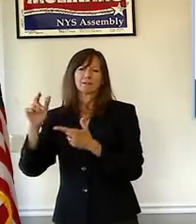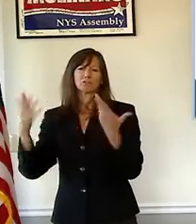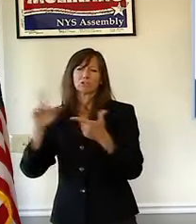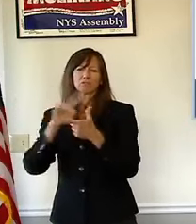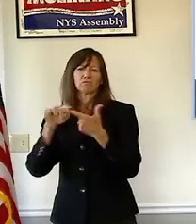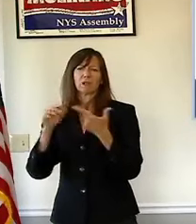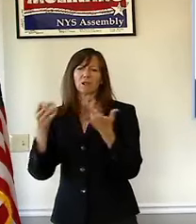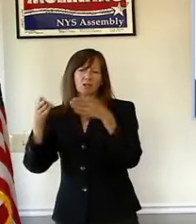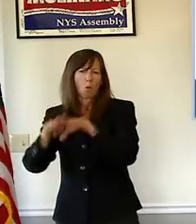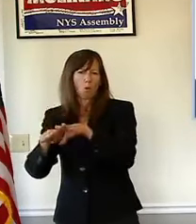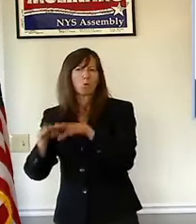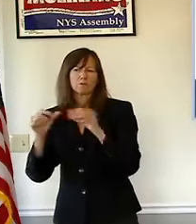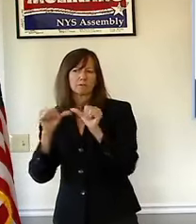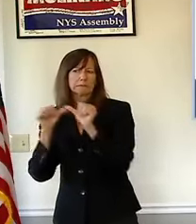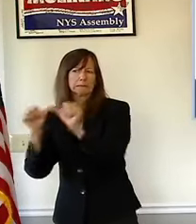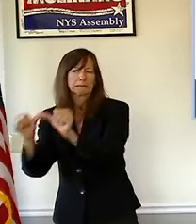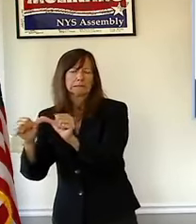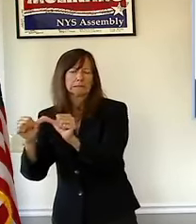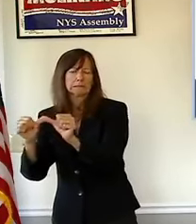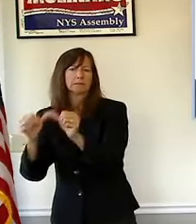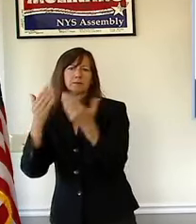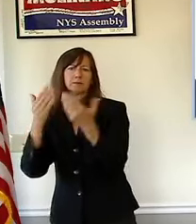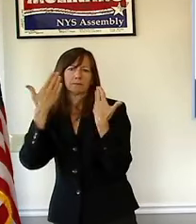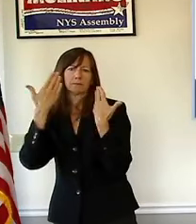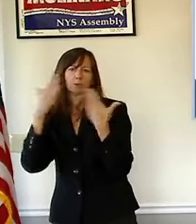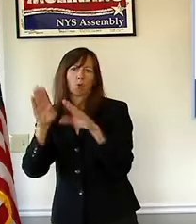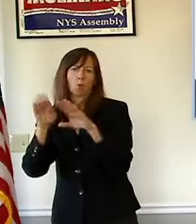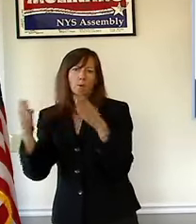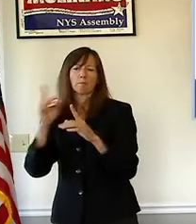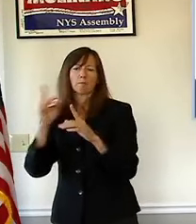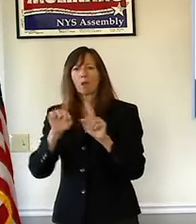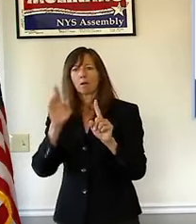something we'll keep you posted on as well.